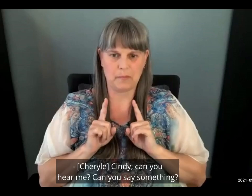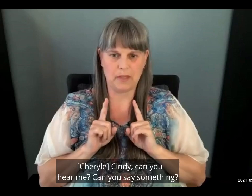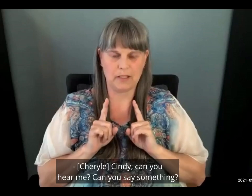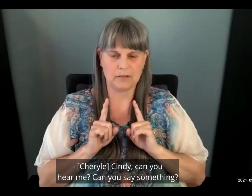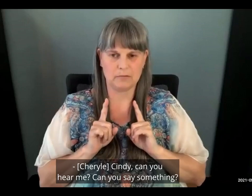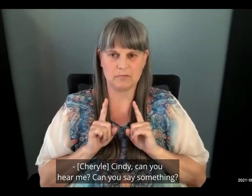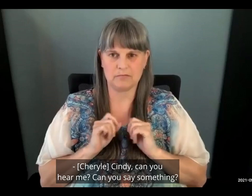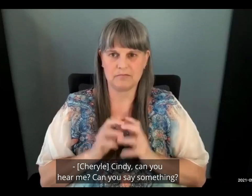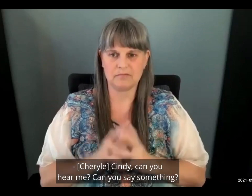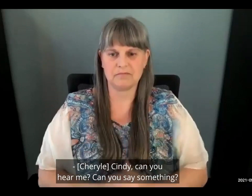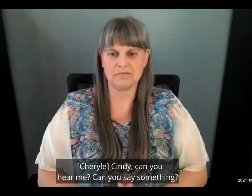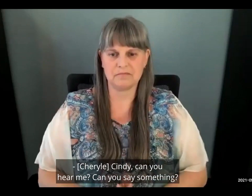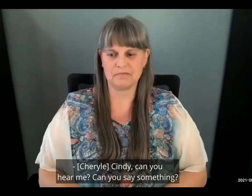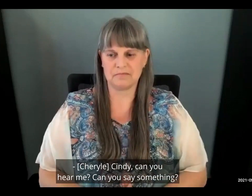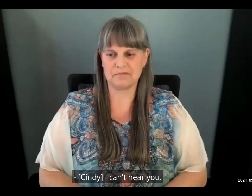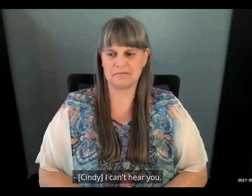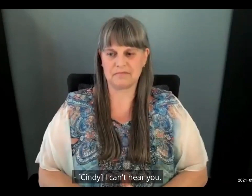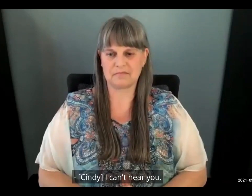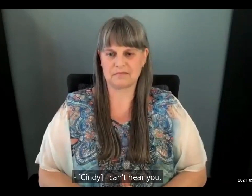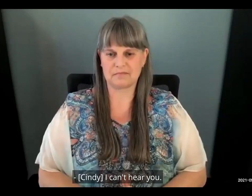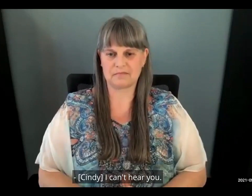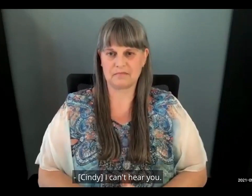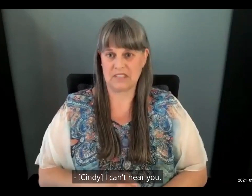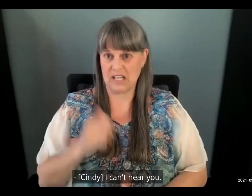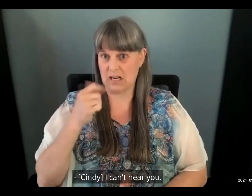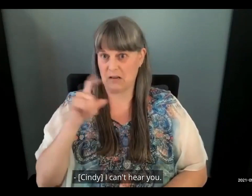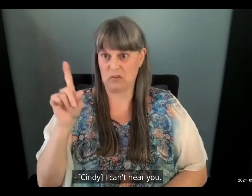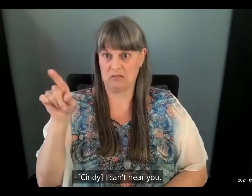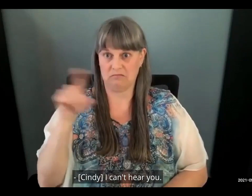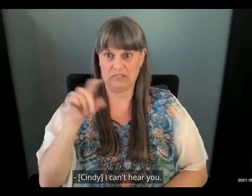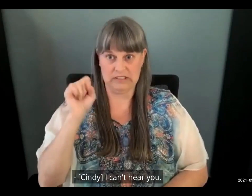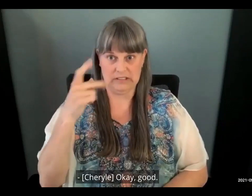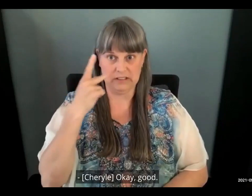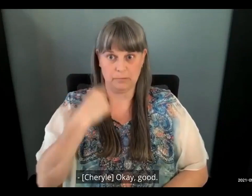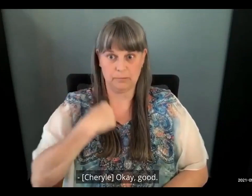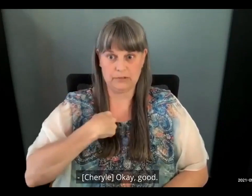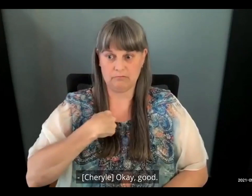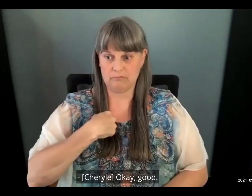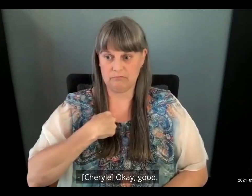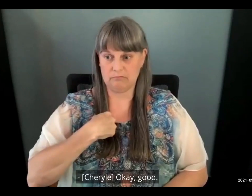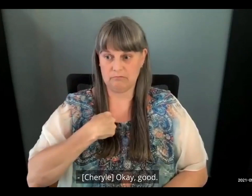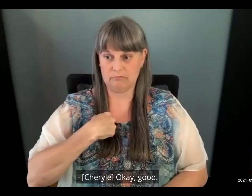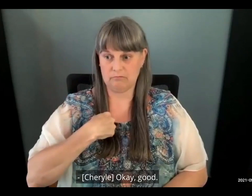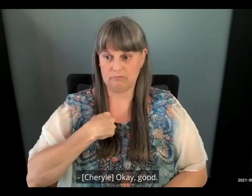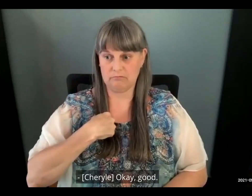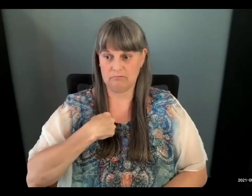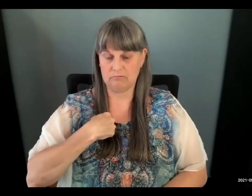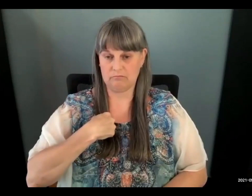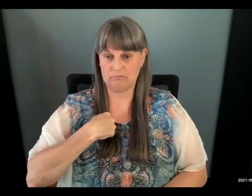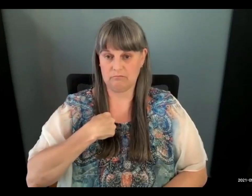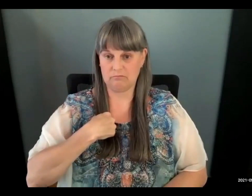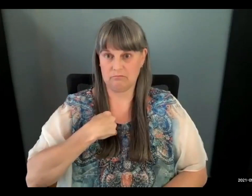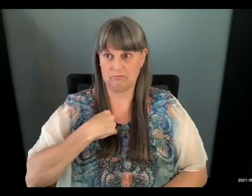Cindy, can you hear me? Can you say something? I can't hear you. Okay. Okay, good.